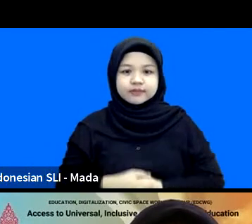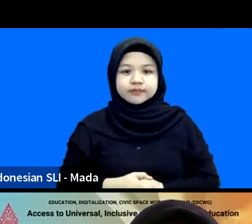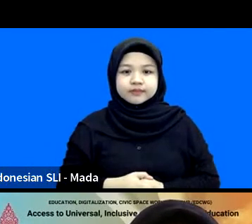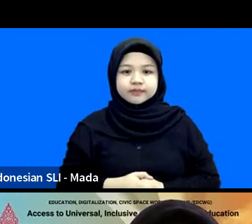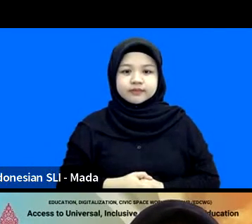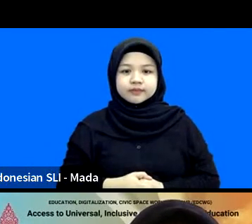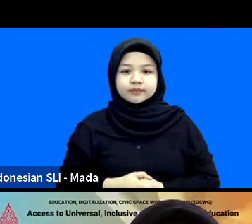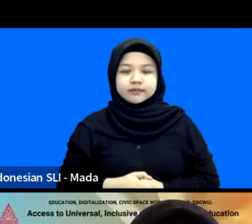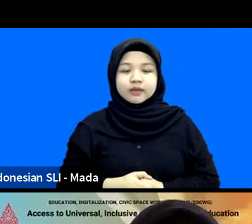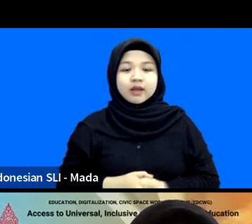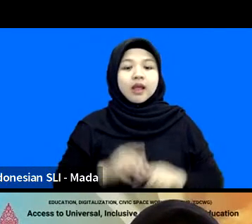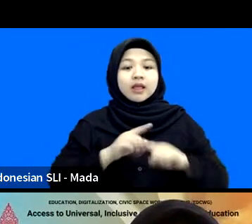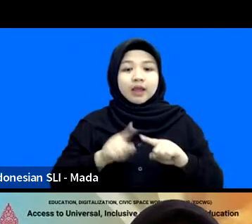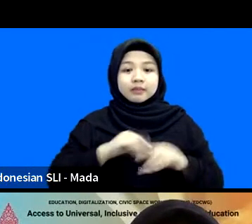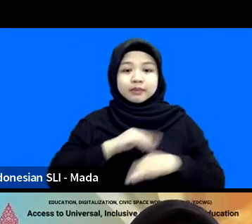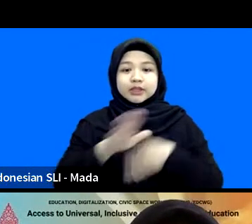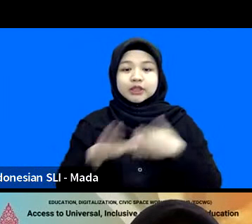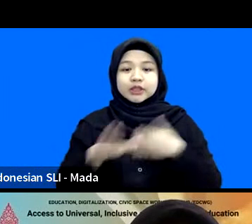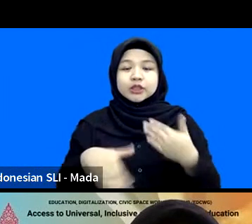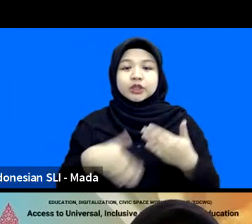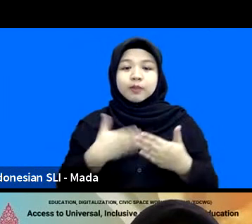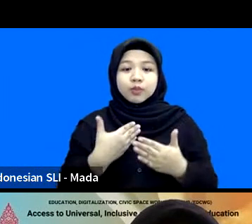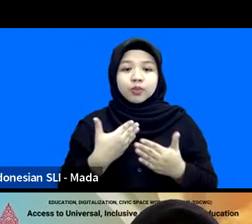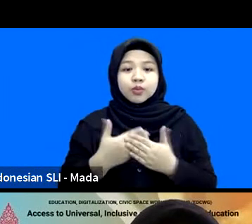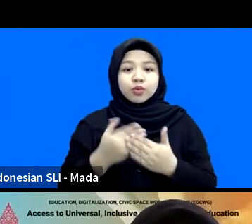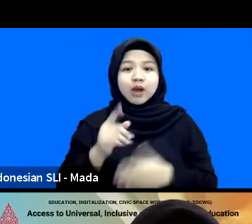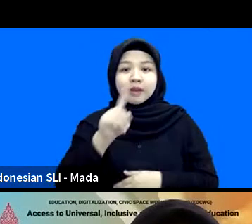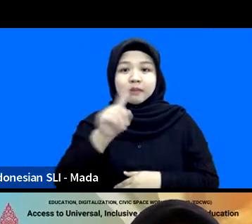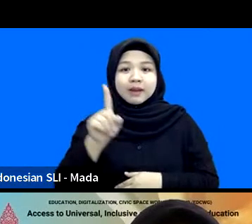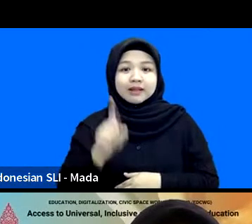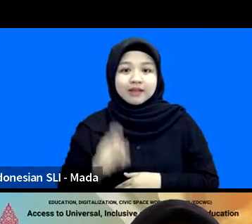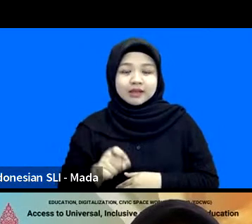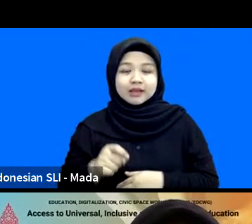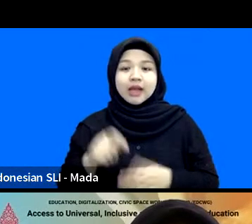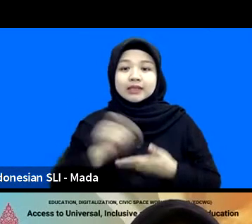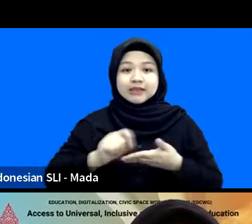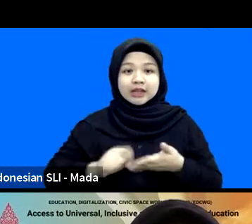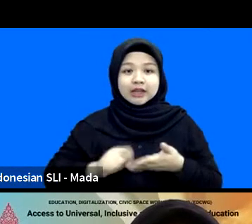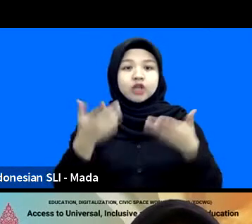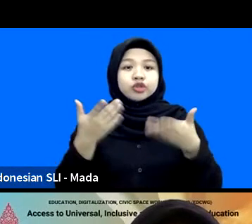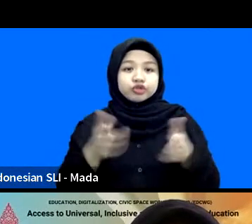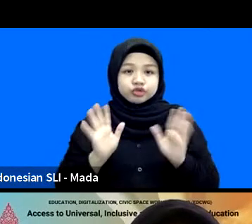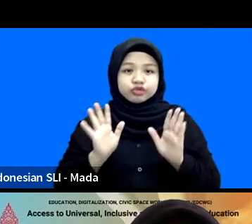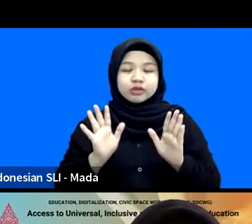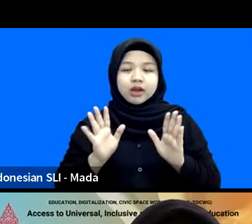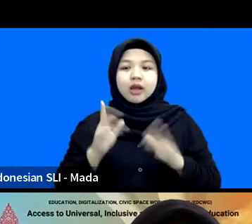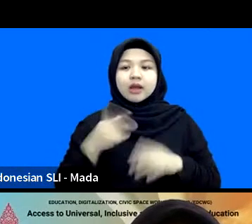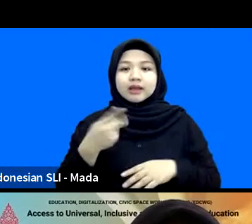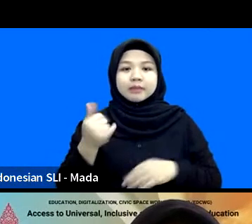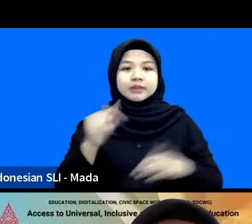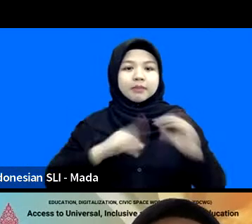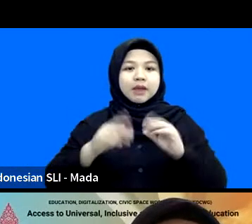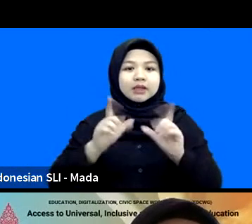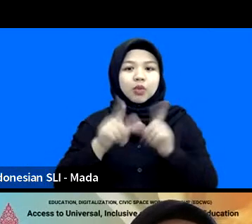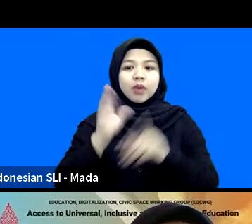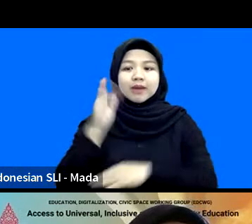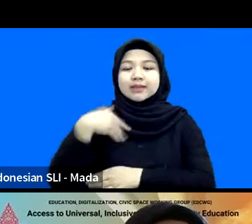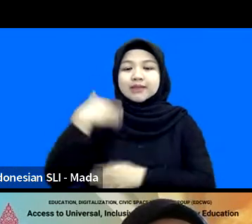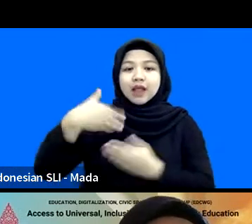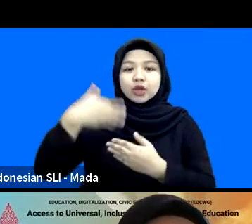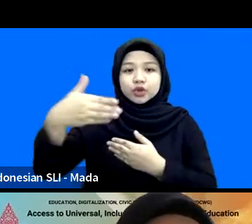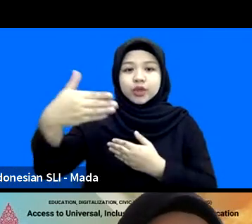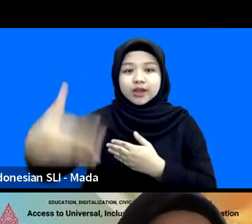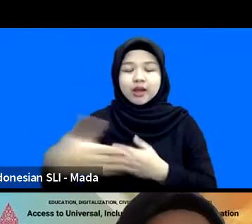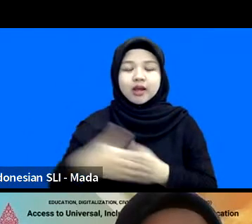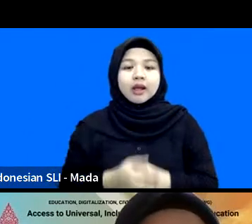taken, and we can address them on our next series of the global webinar. Or if you would like, you can also email us with your queries.